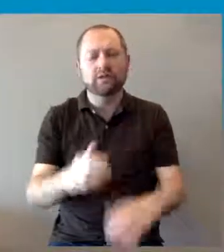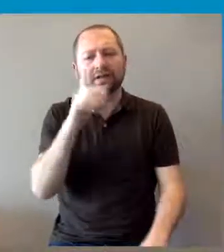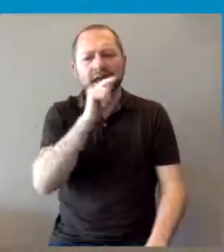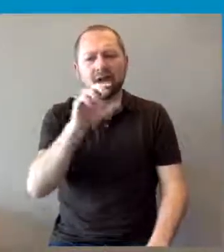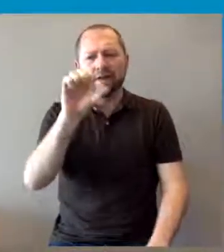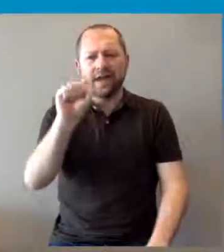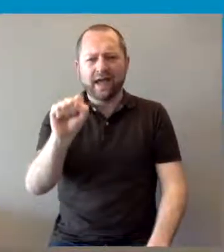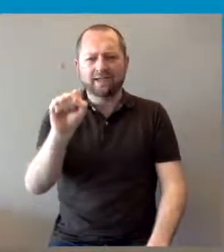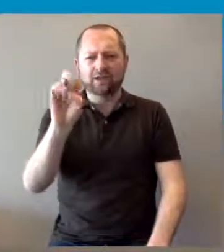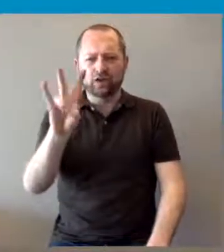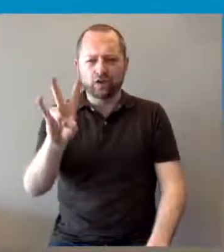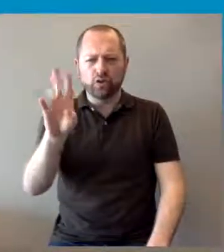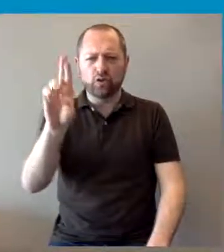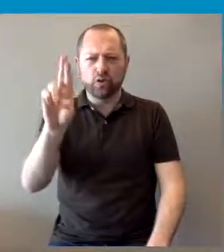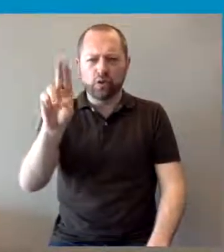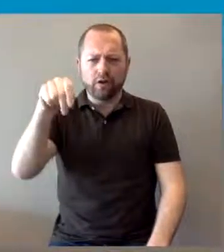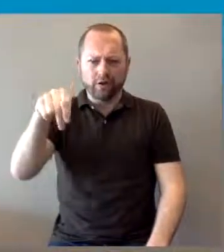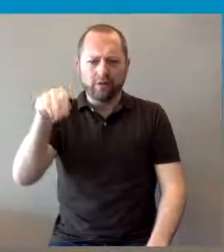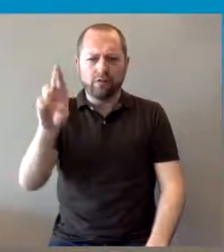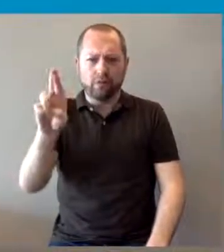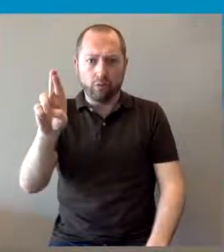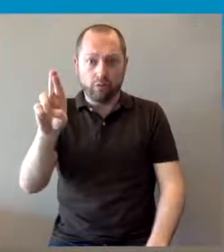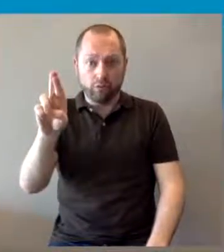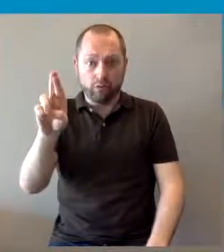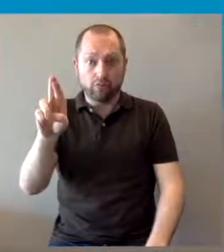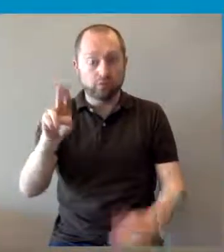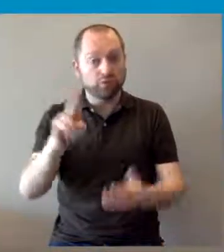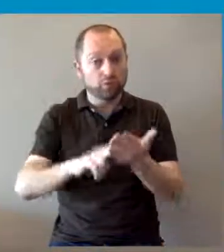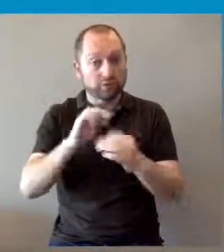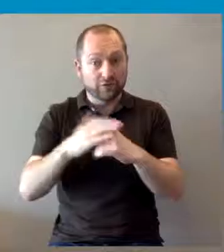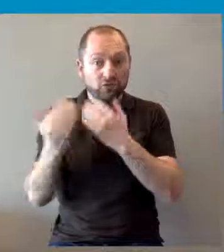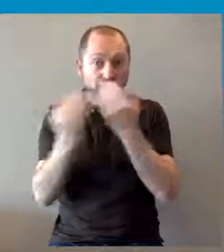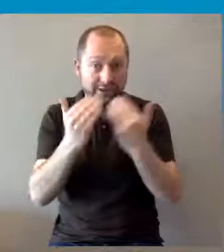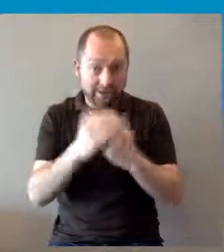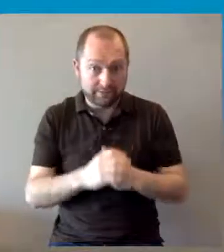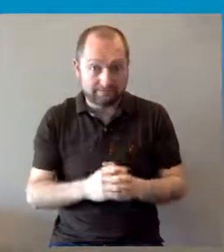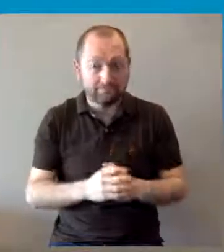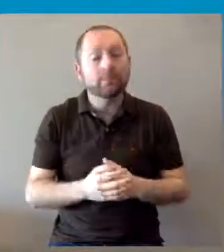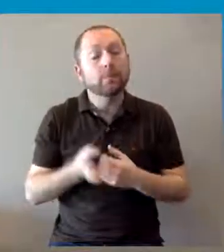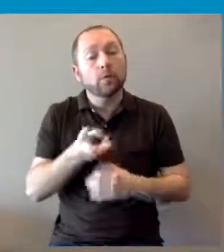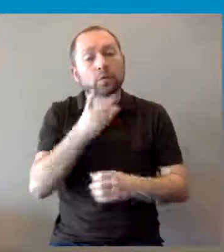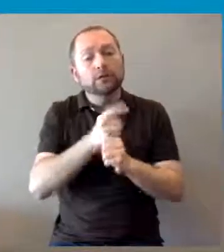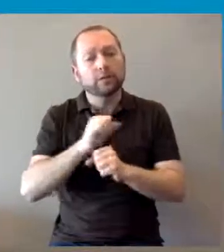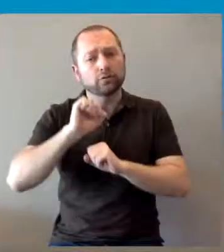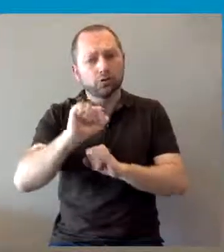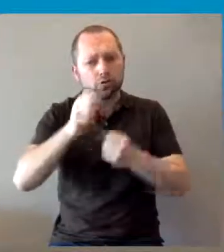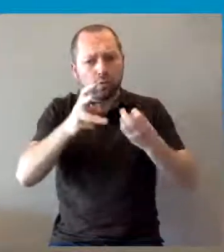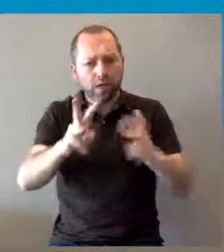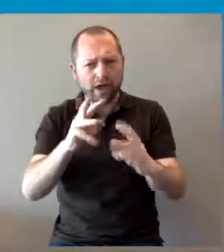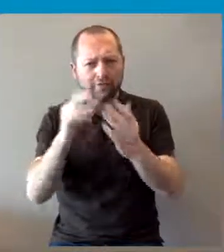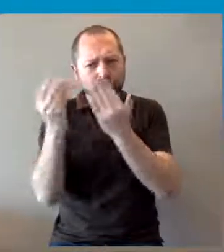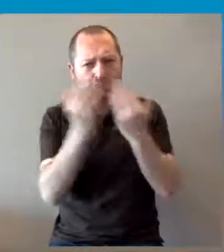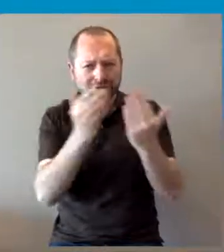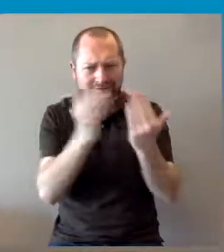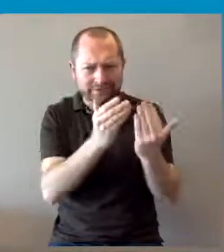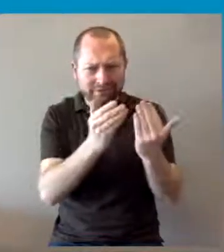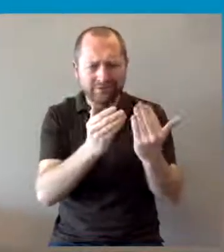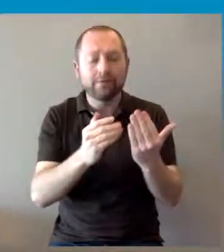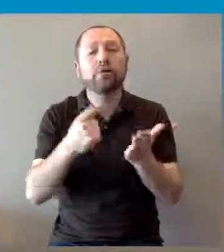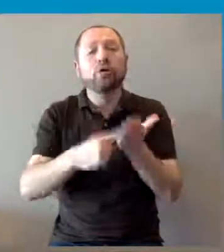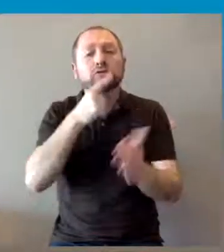that will be the SQ or NR approach while you're doing your reading. We'll reflect on your own reading style, and we'll talk about the process of